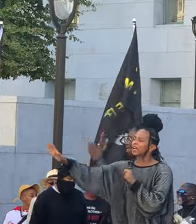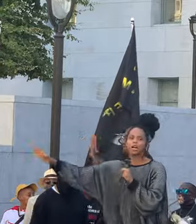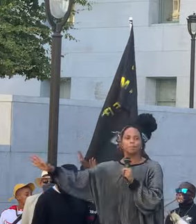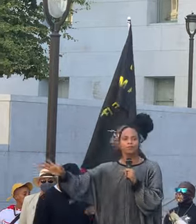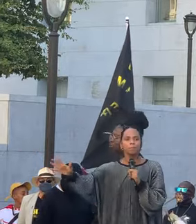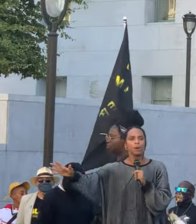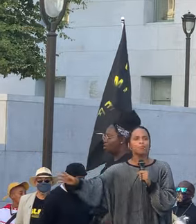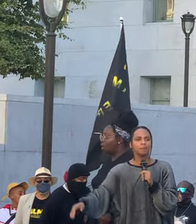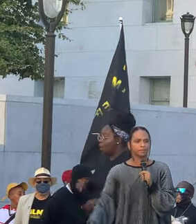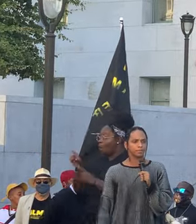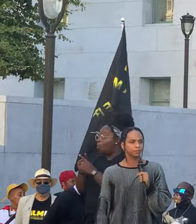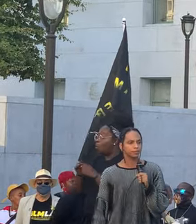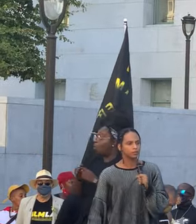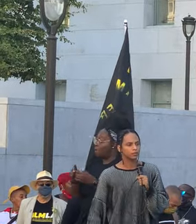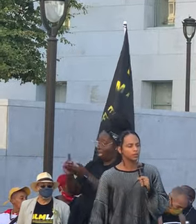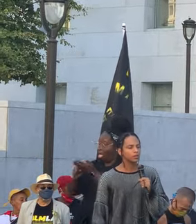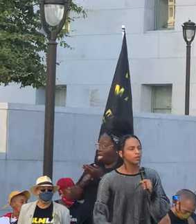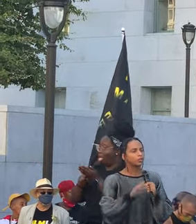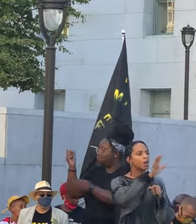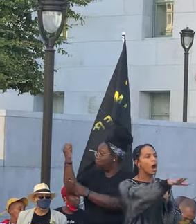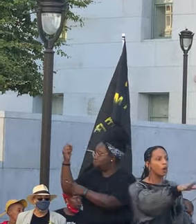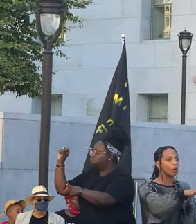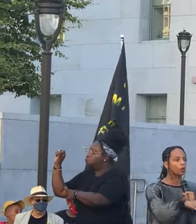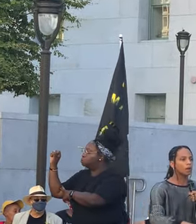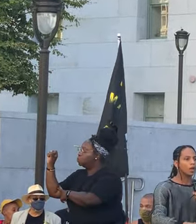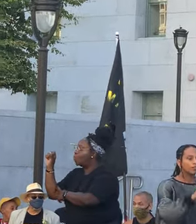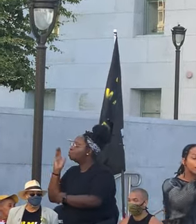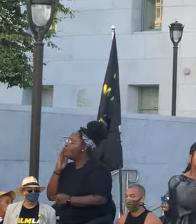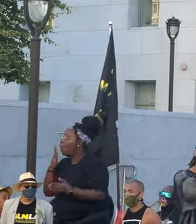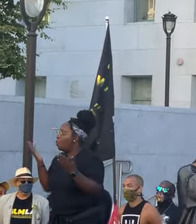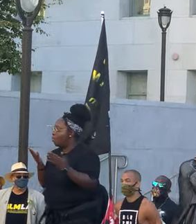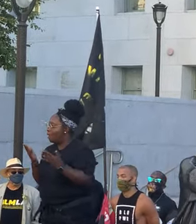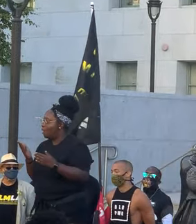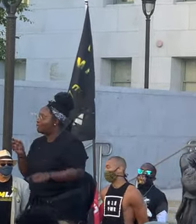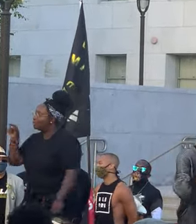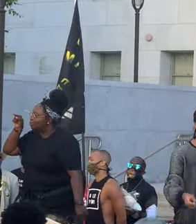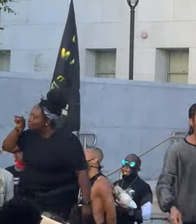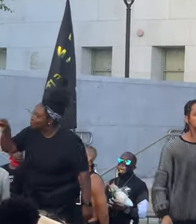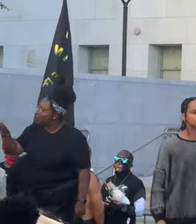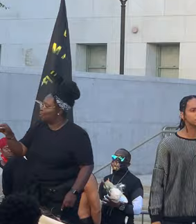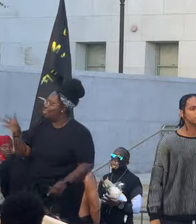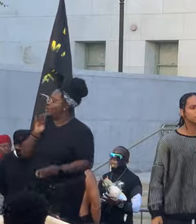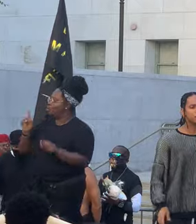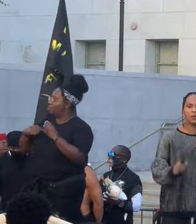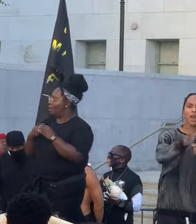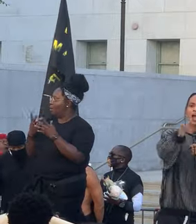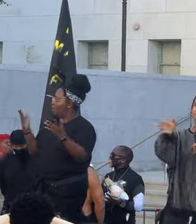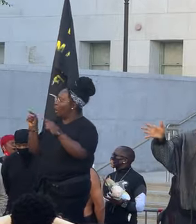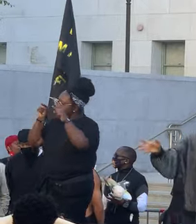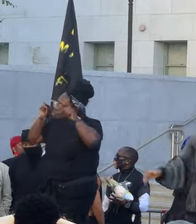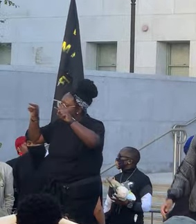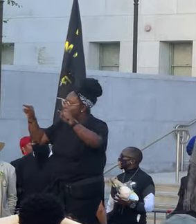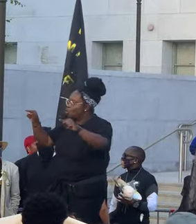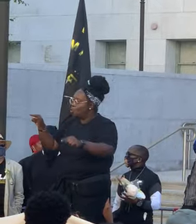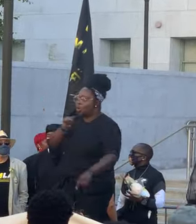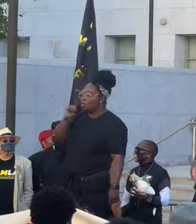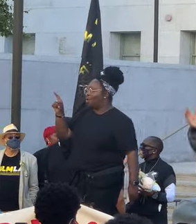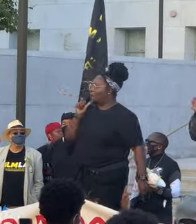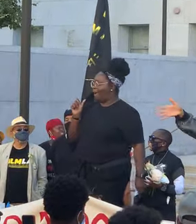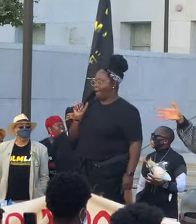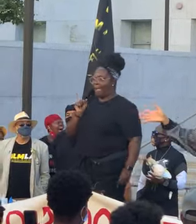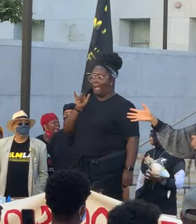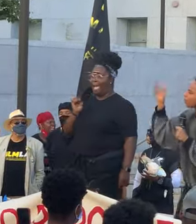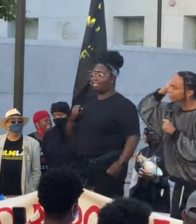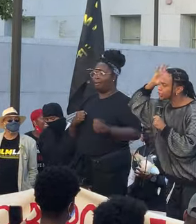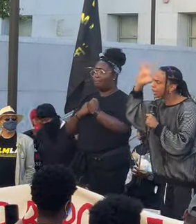When we talk about the movement, know that it's you that we're talking about. You're not allies in this.